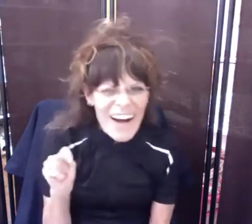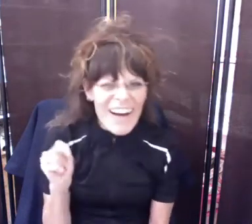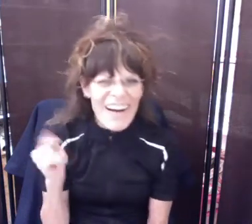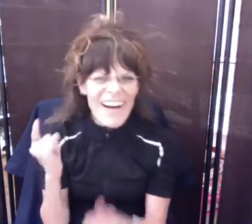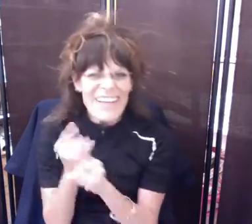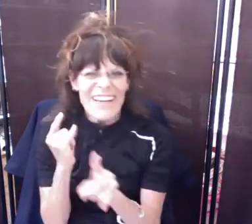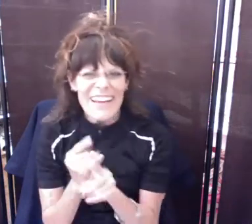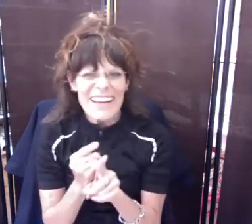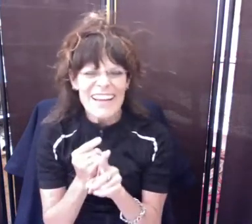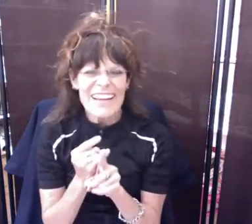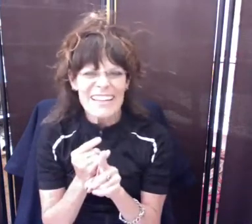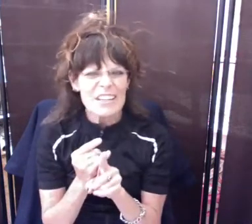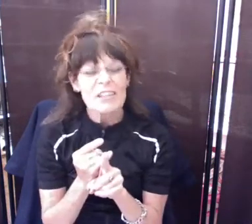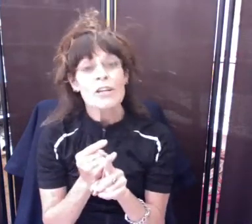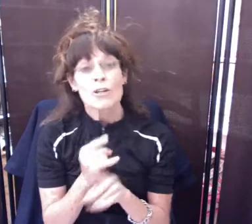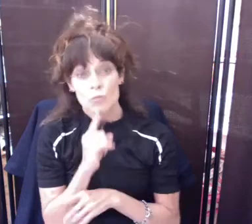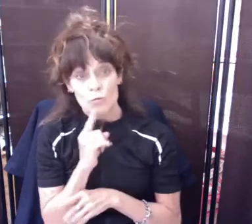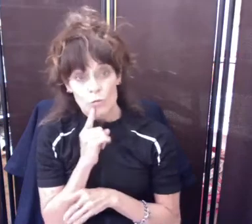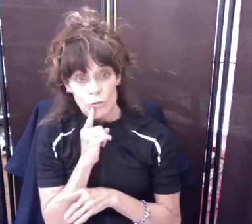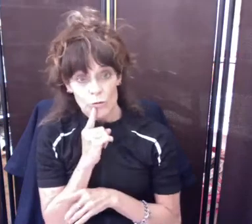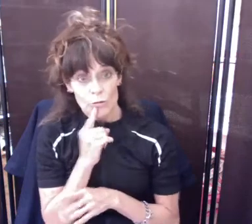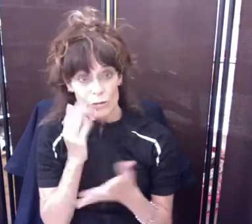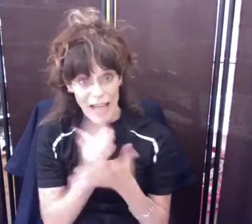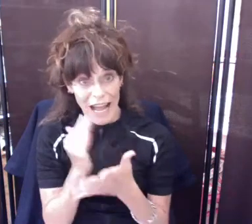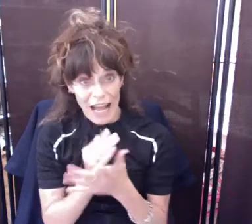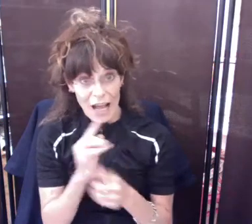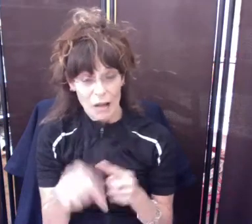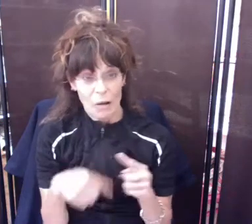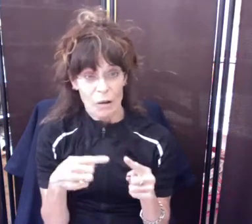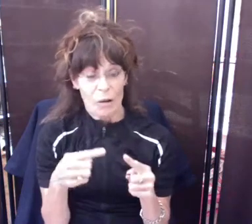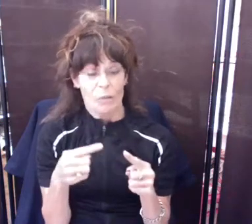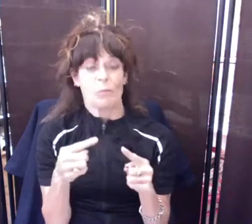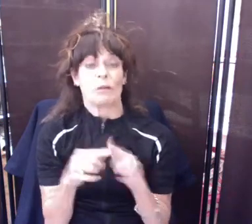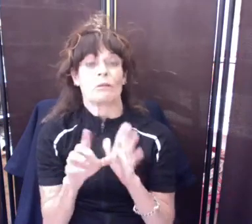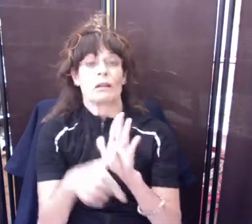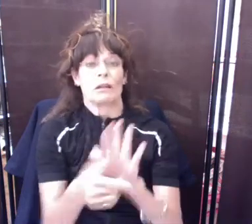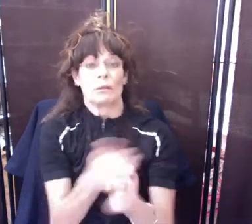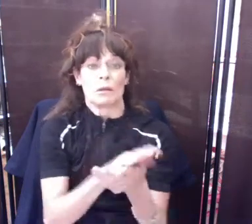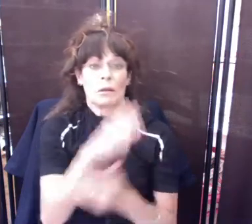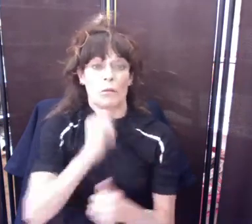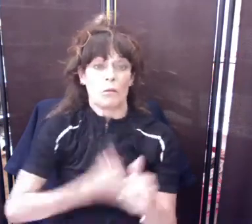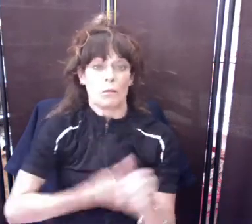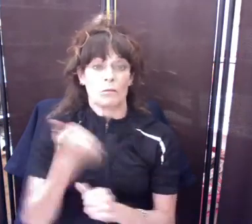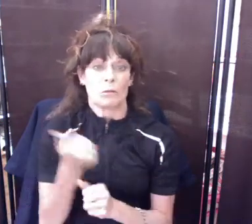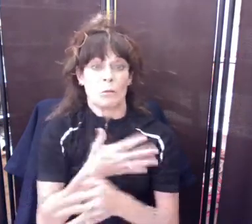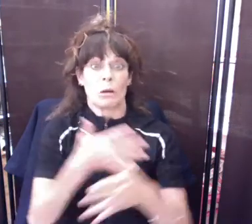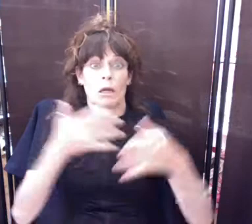a mature alcoholic, you know, because it's got like way too much sugar or it takes too much time. And so